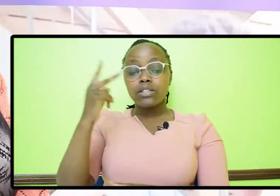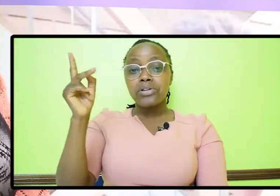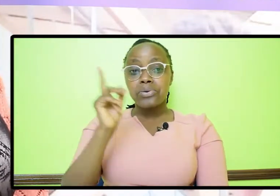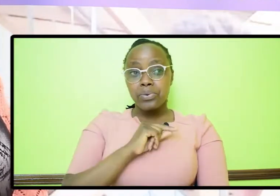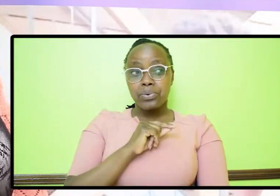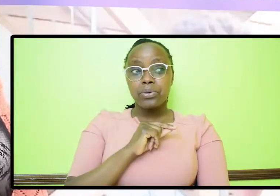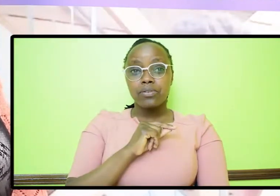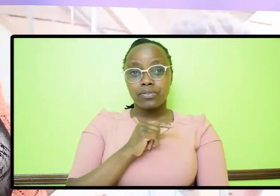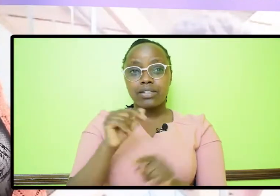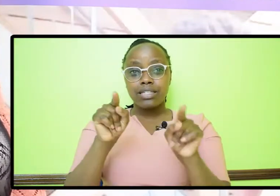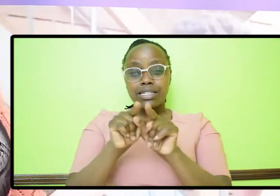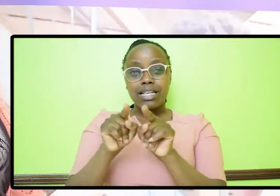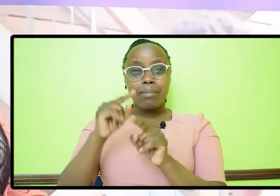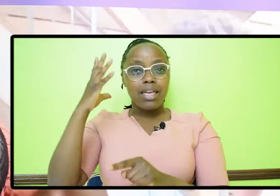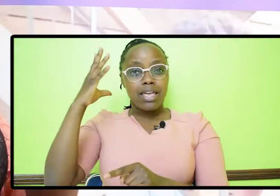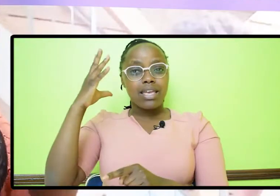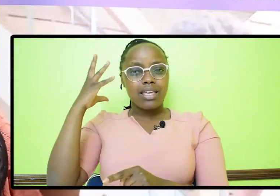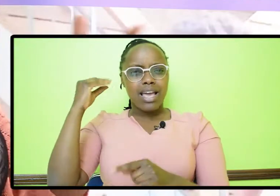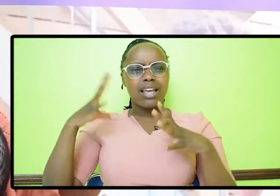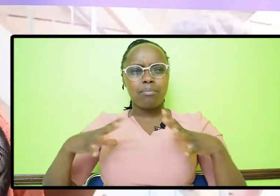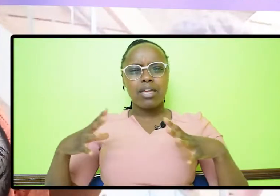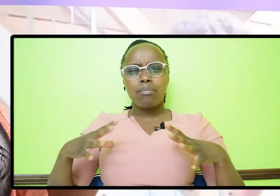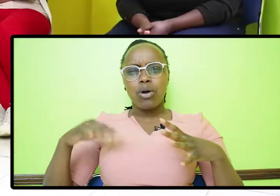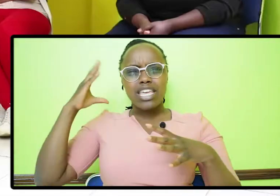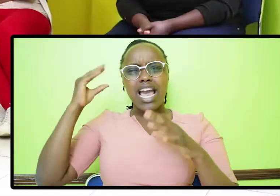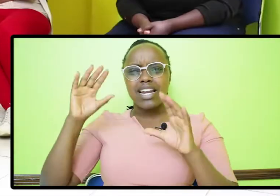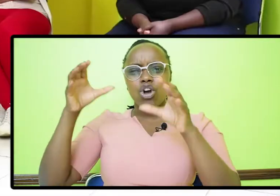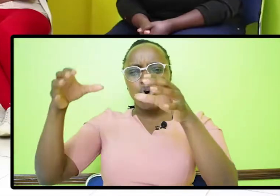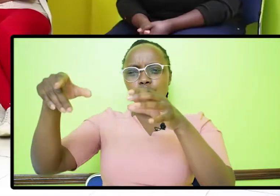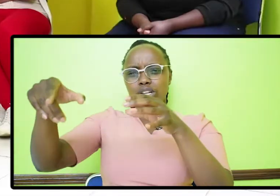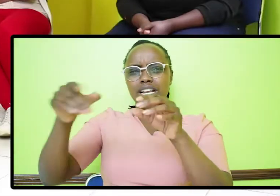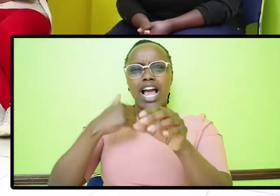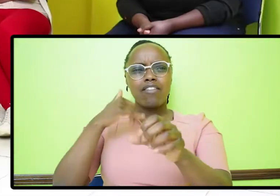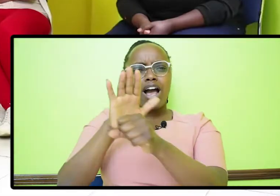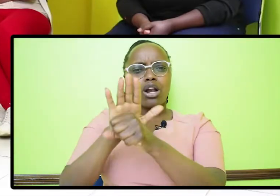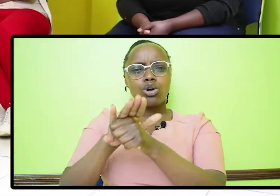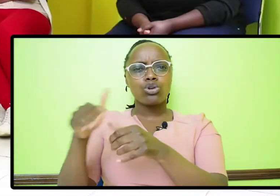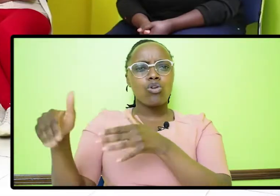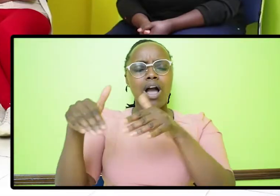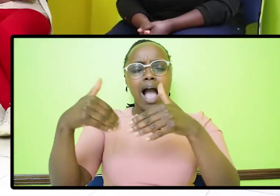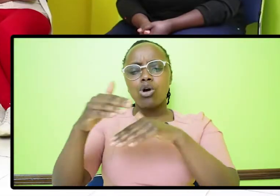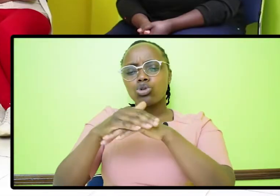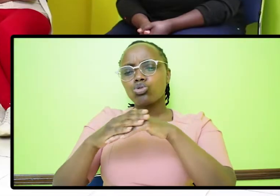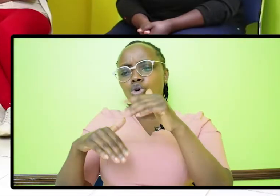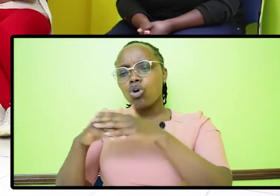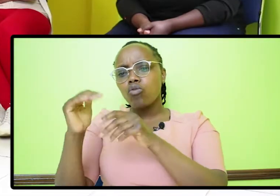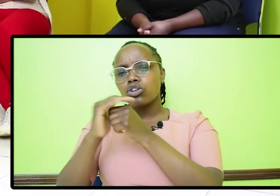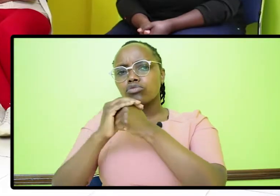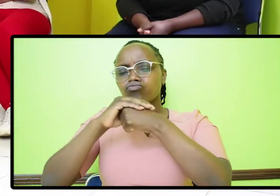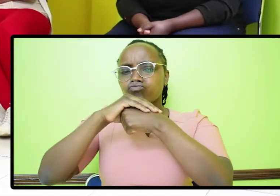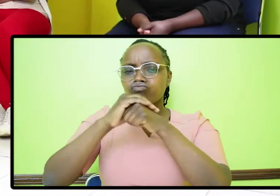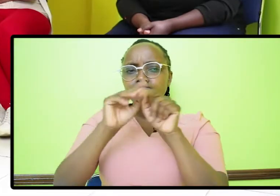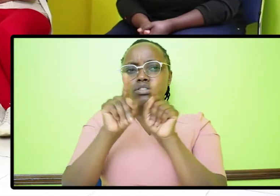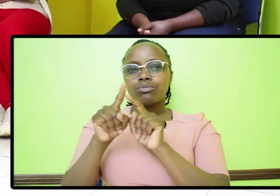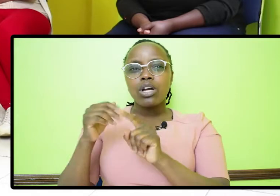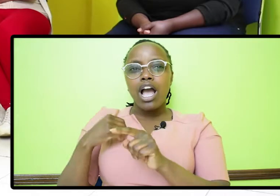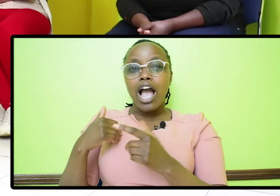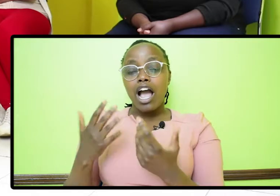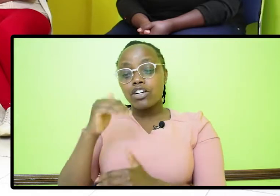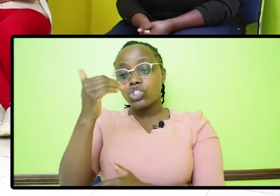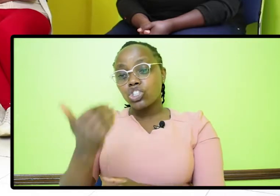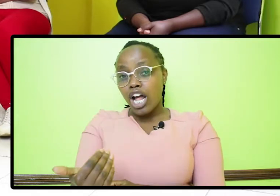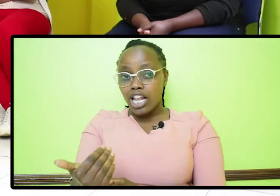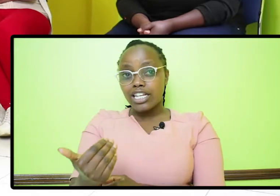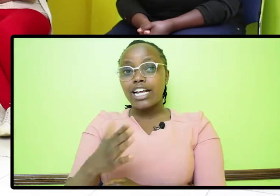we've realized that as hearing people in the hearing world, we have so many ways of comfort when we are going through child